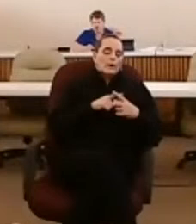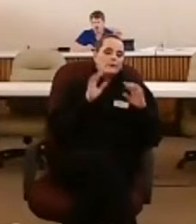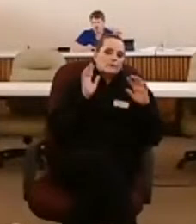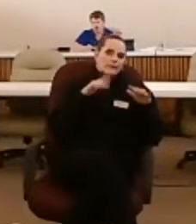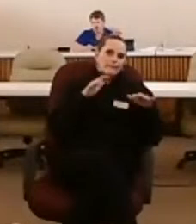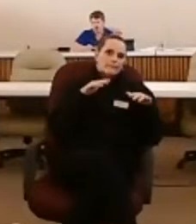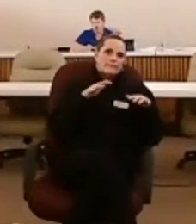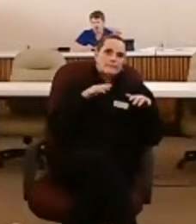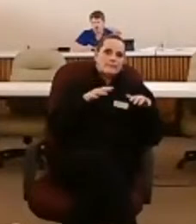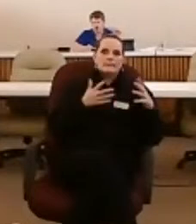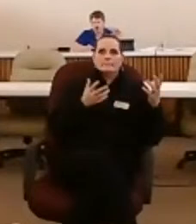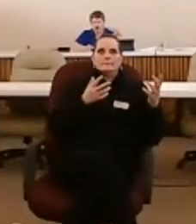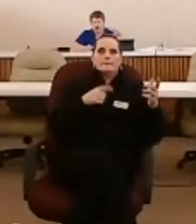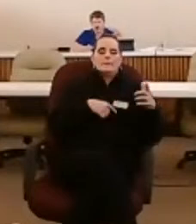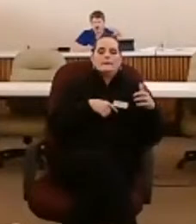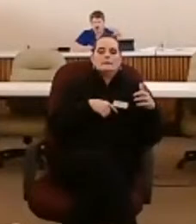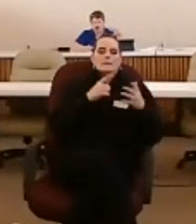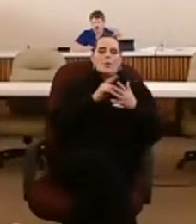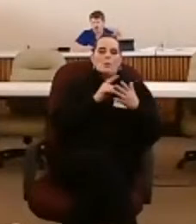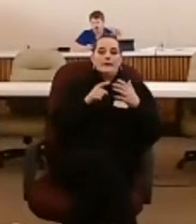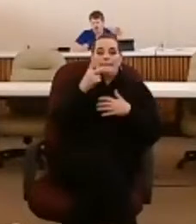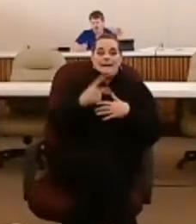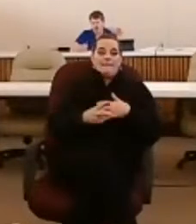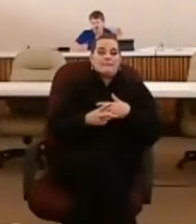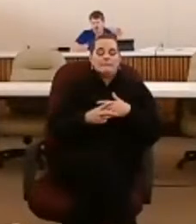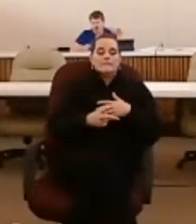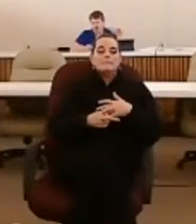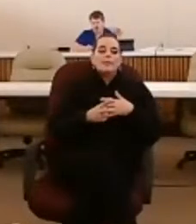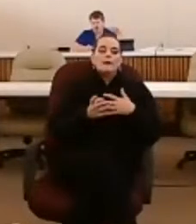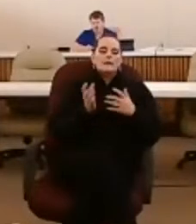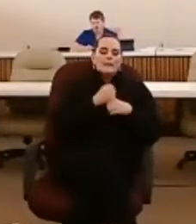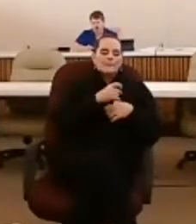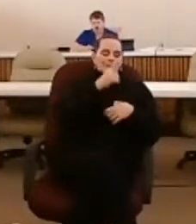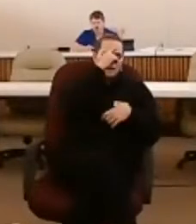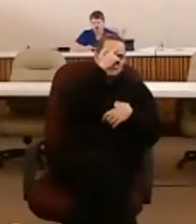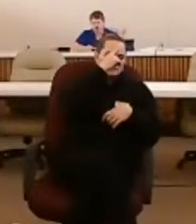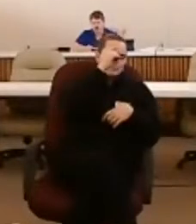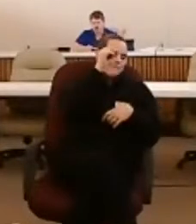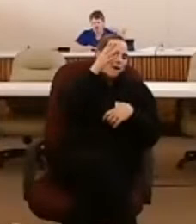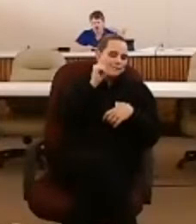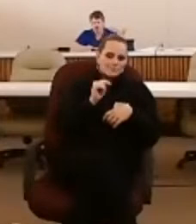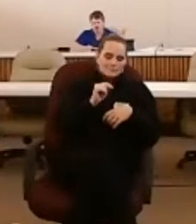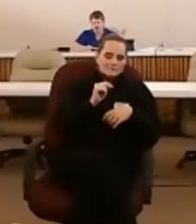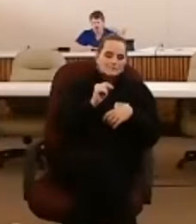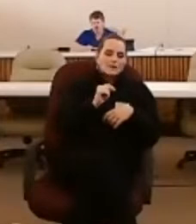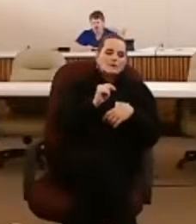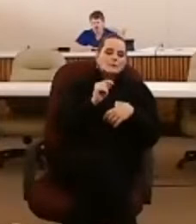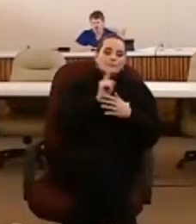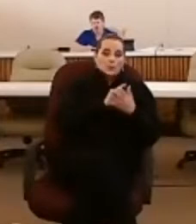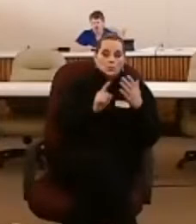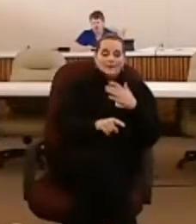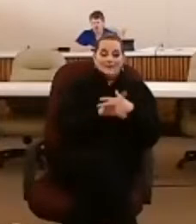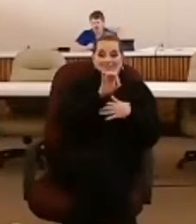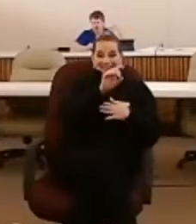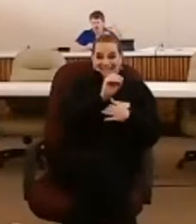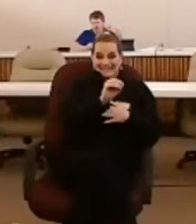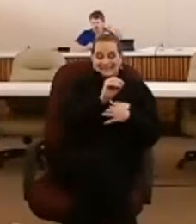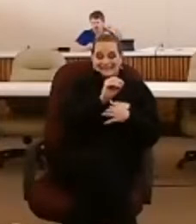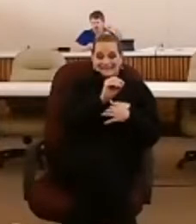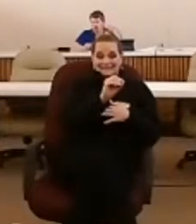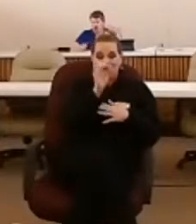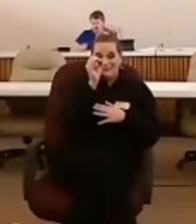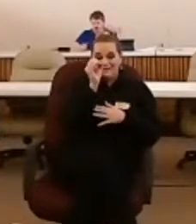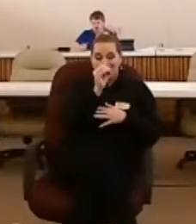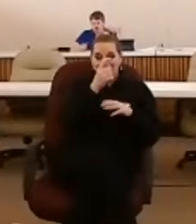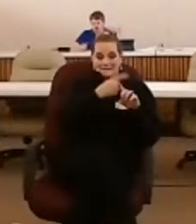for, a week and a half straight, that made sense. But that week of 80-degree temperature, there was